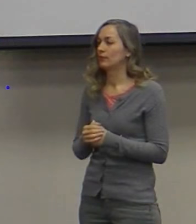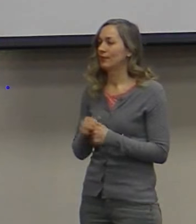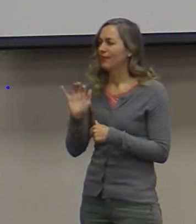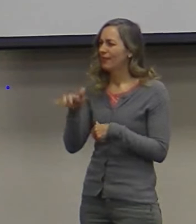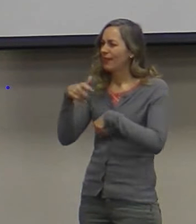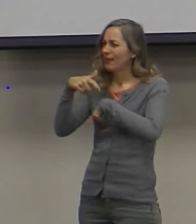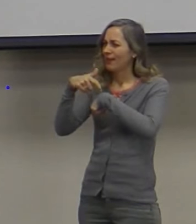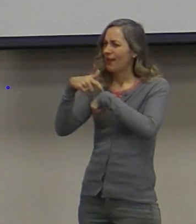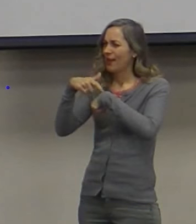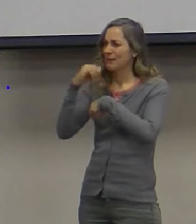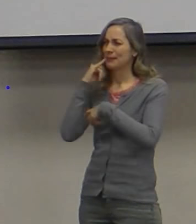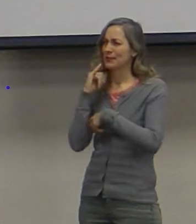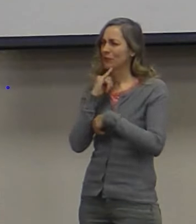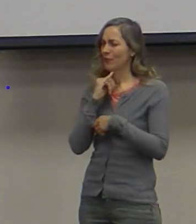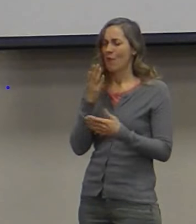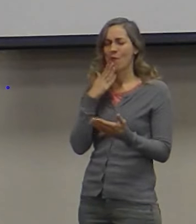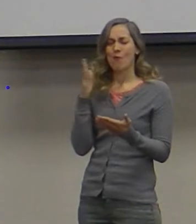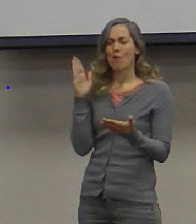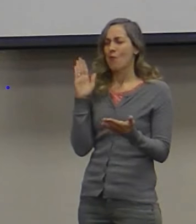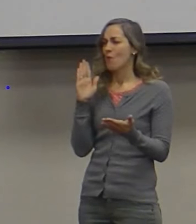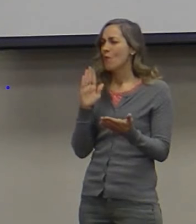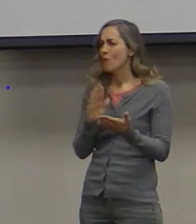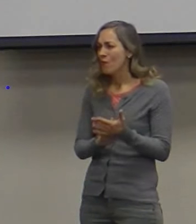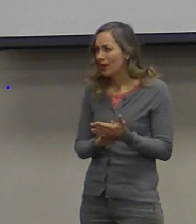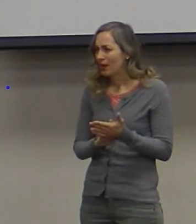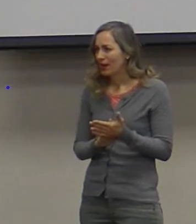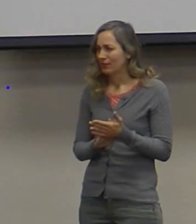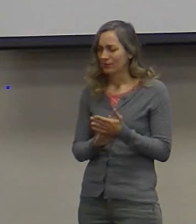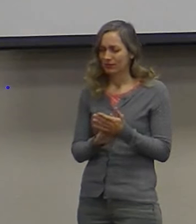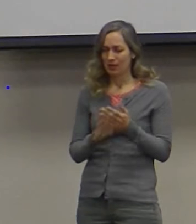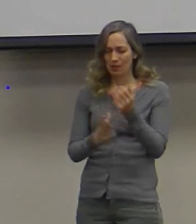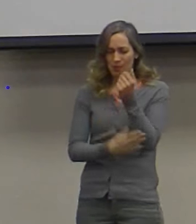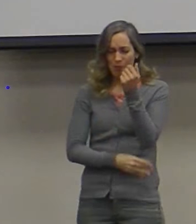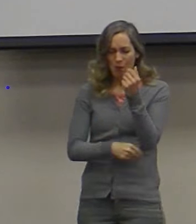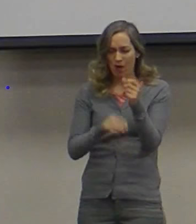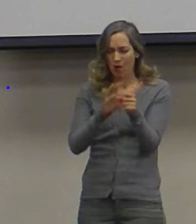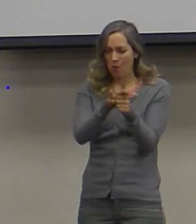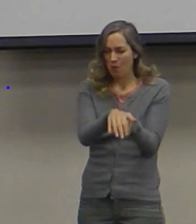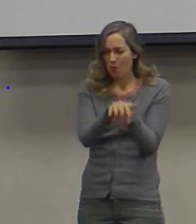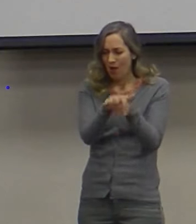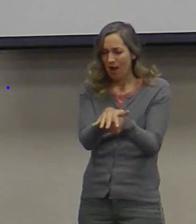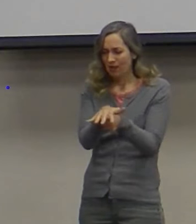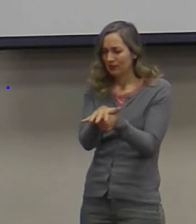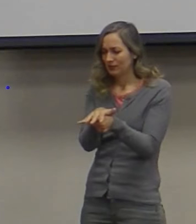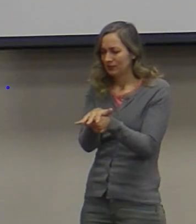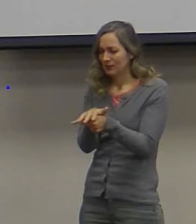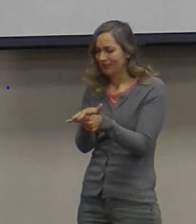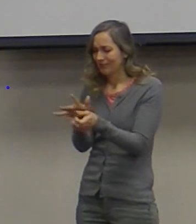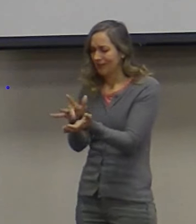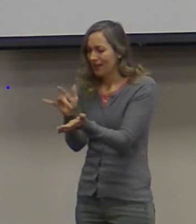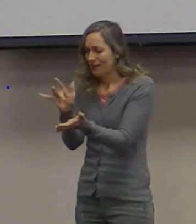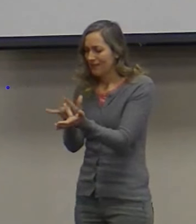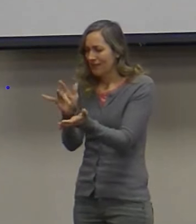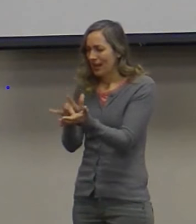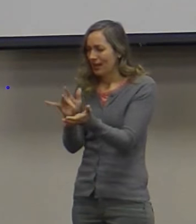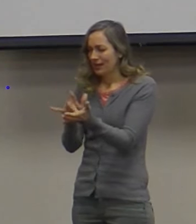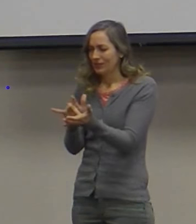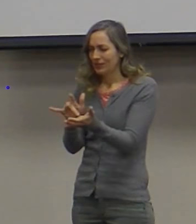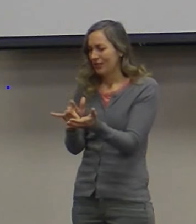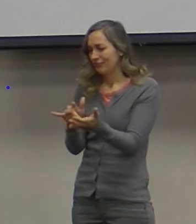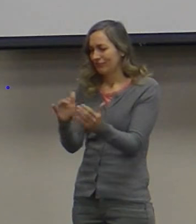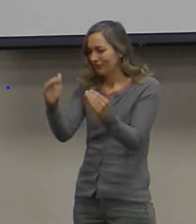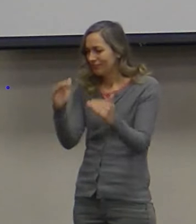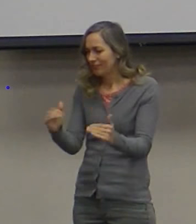time are wicked, wicked things. Among them are oppressing the poor, taking advantage of the little people. They are in